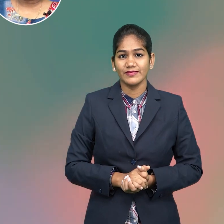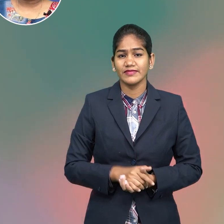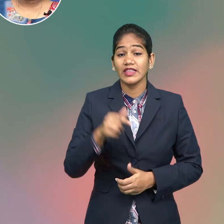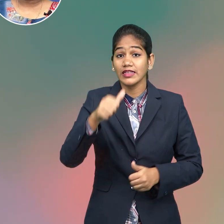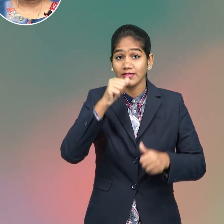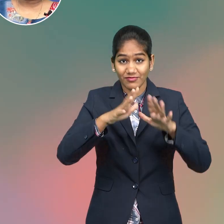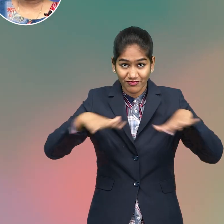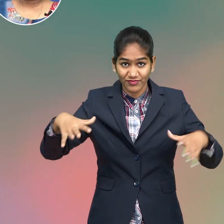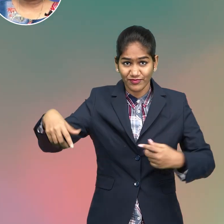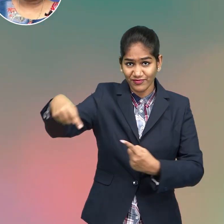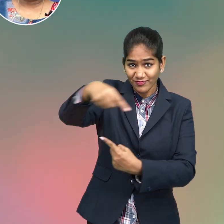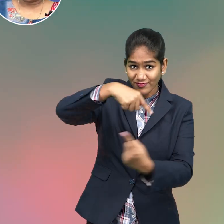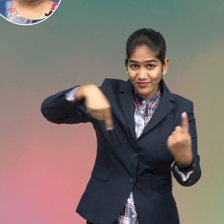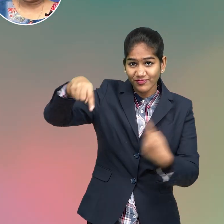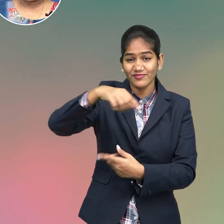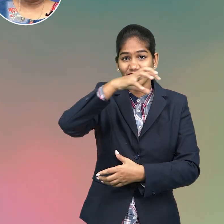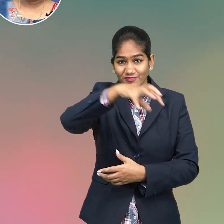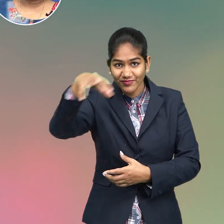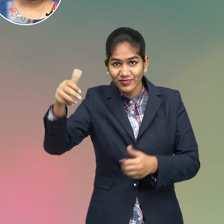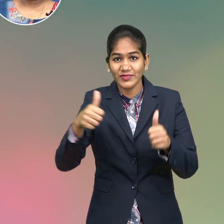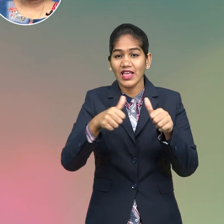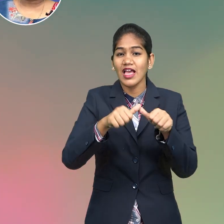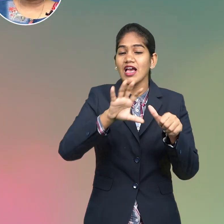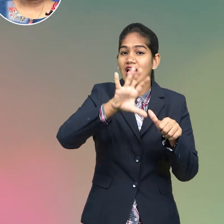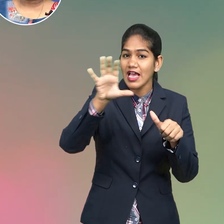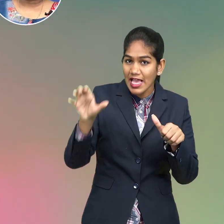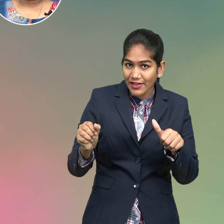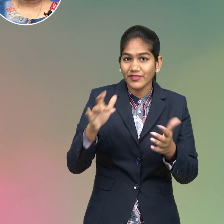A sea surrounded by Africa,